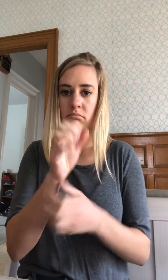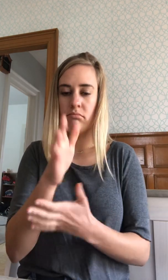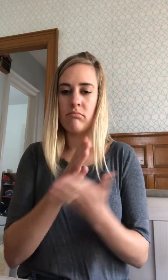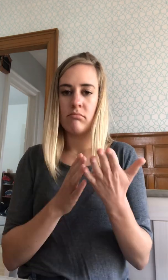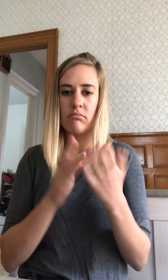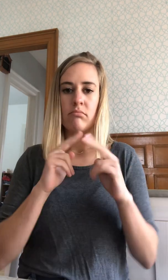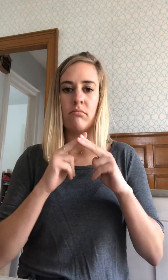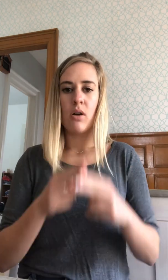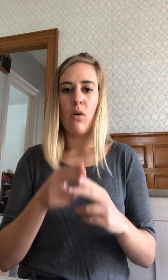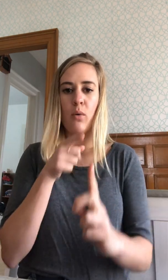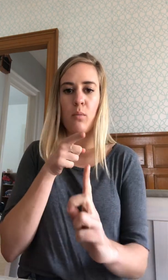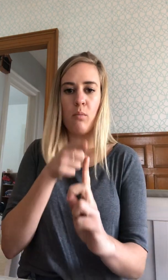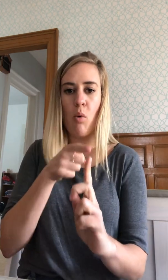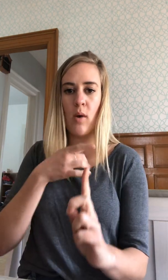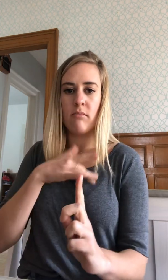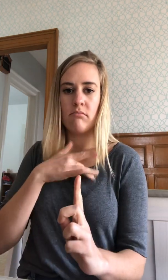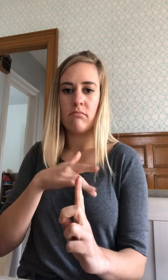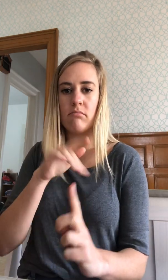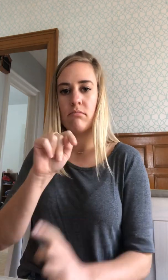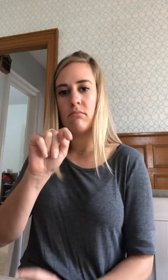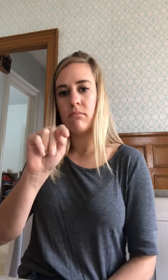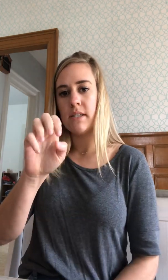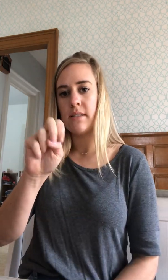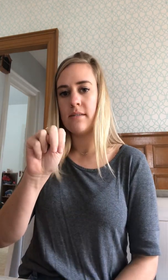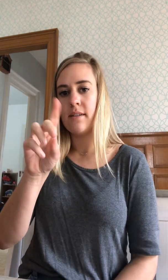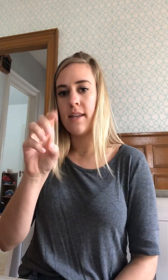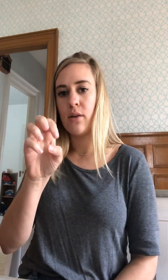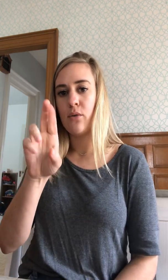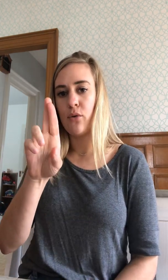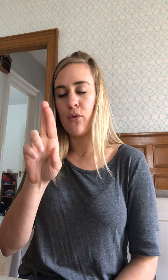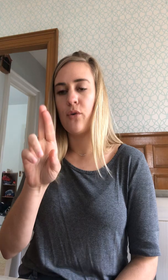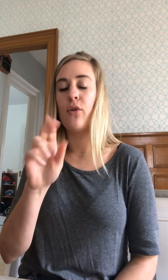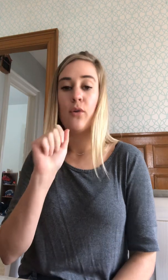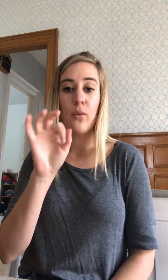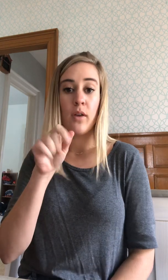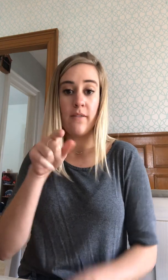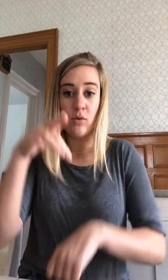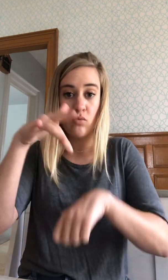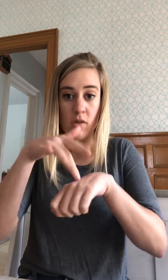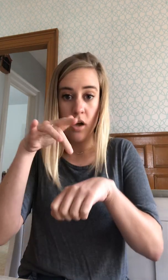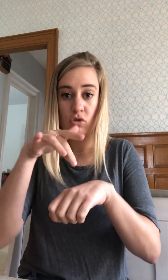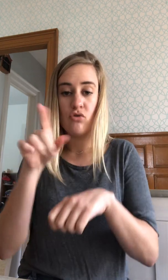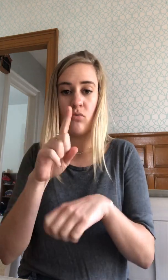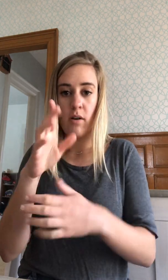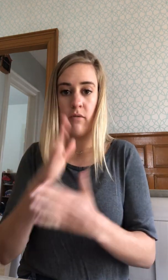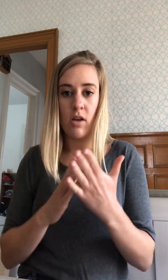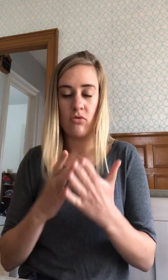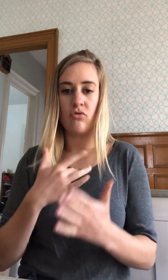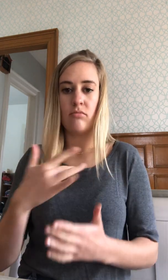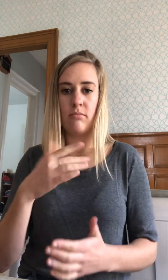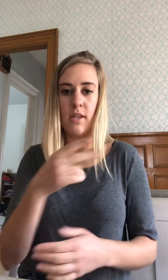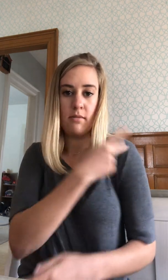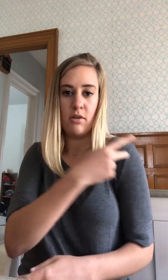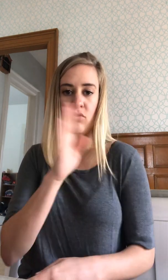point tenderness. So if you touch where the fracture site is, patients typically will withdraw and say that it